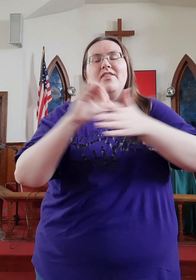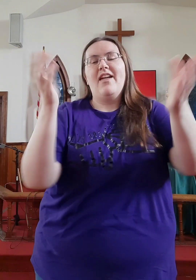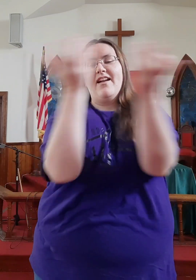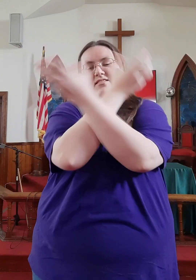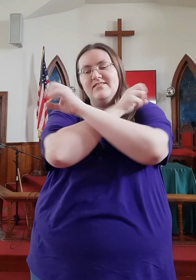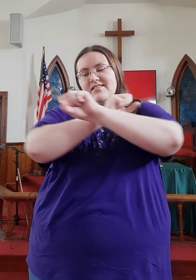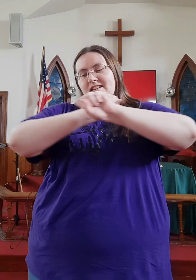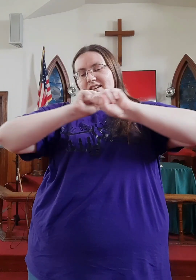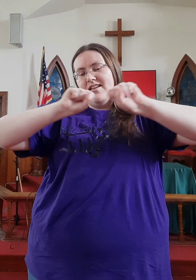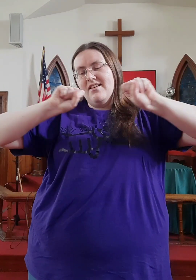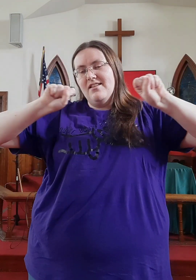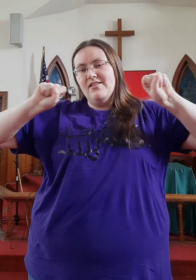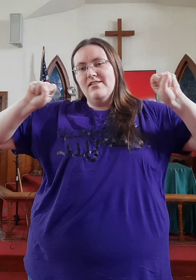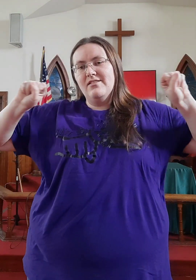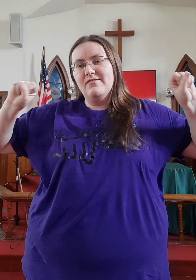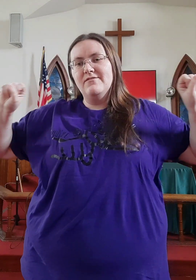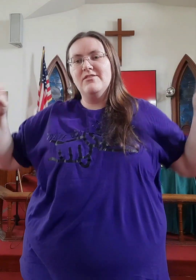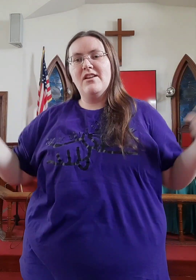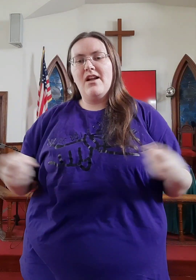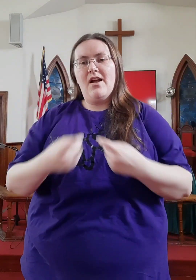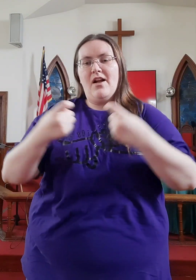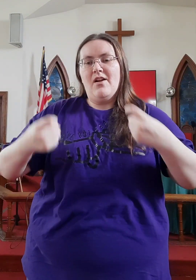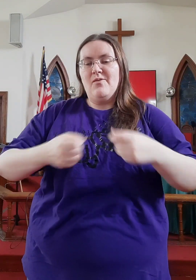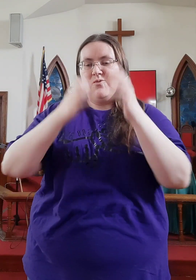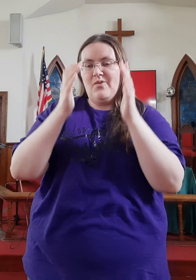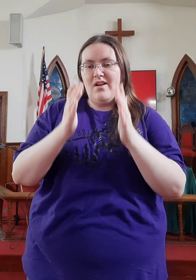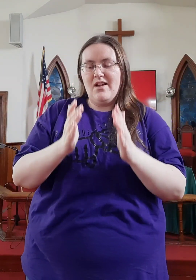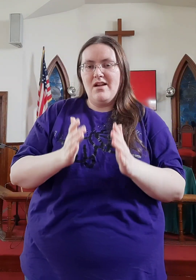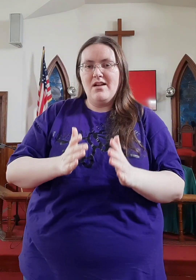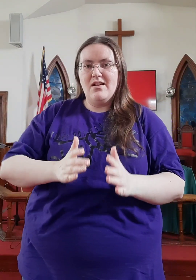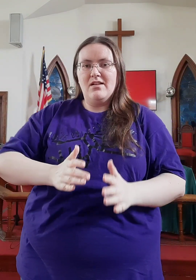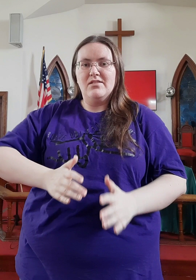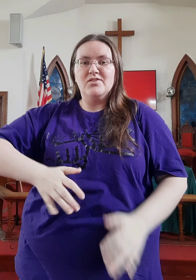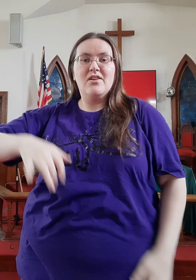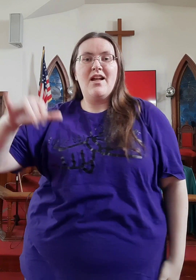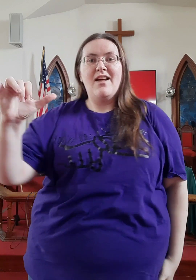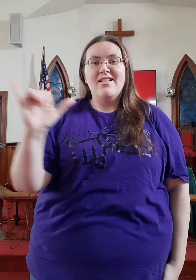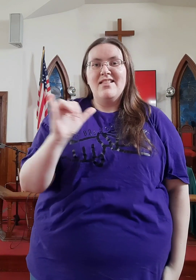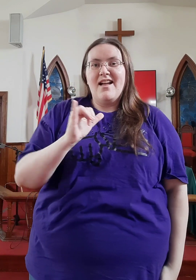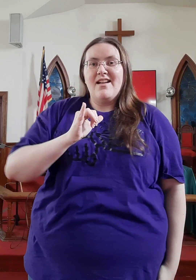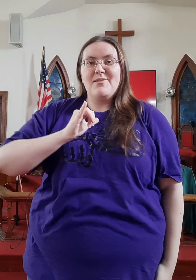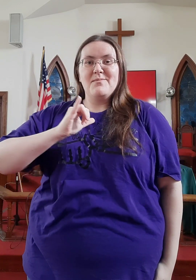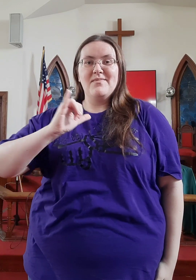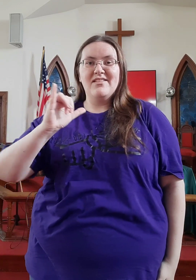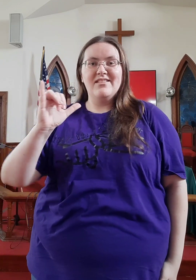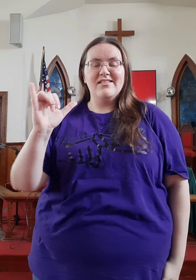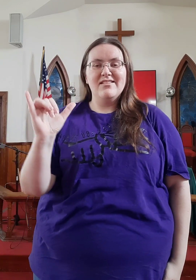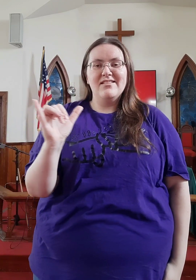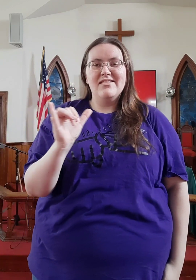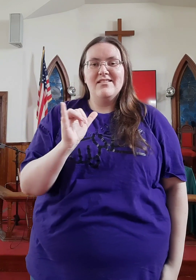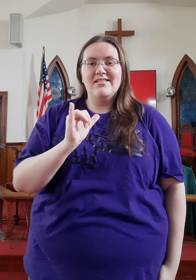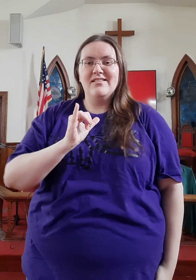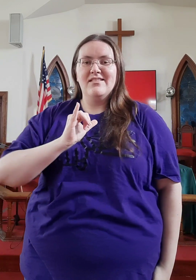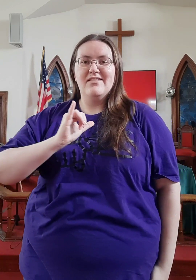that saved a wretch like me.